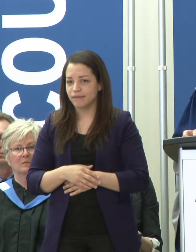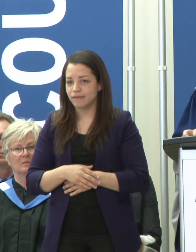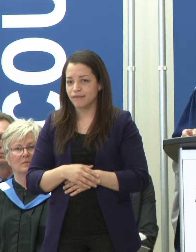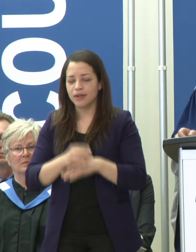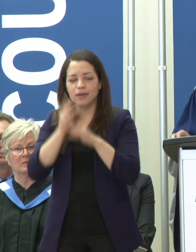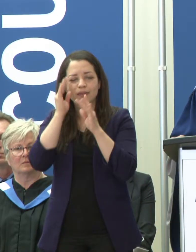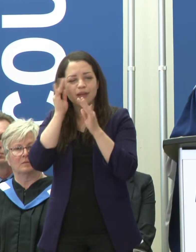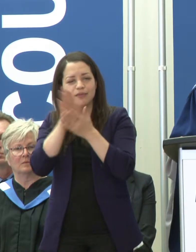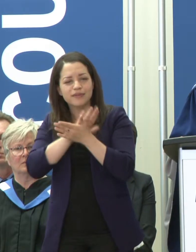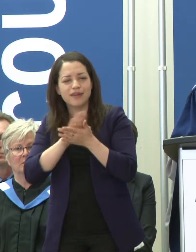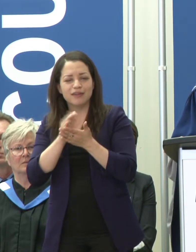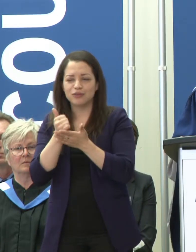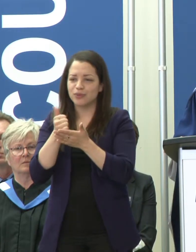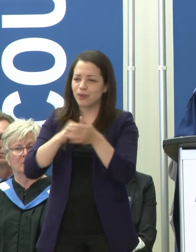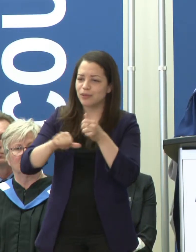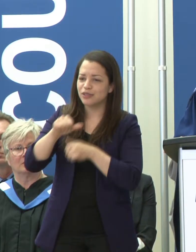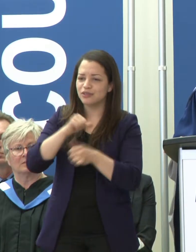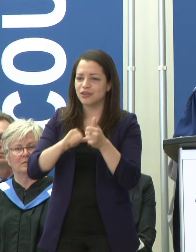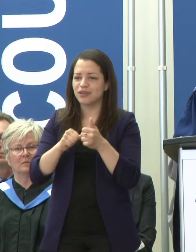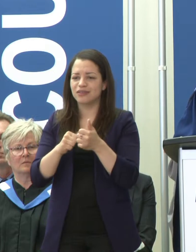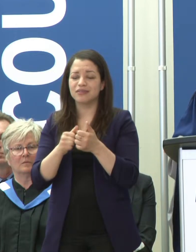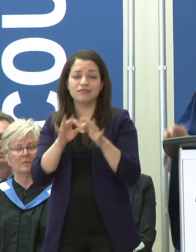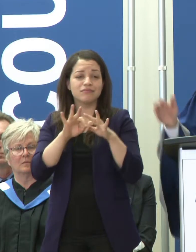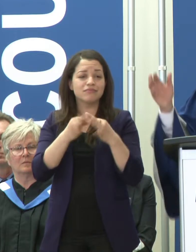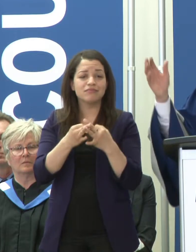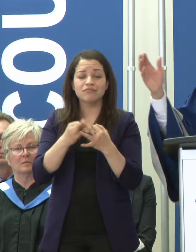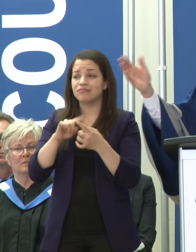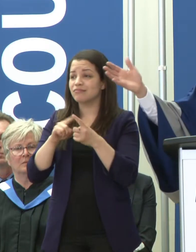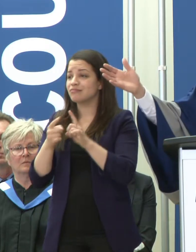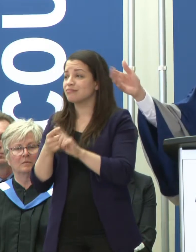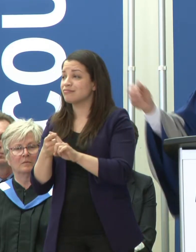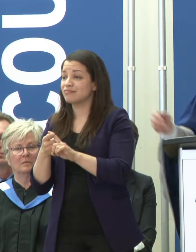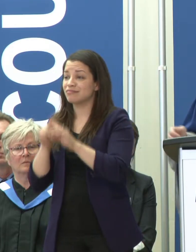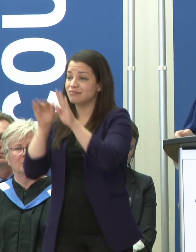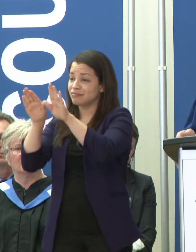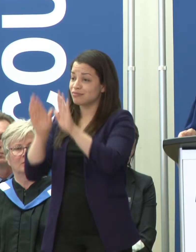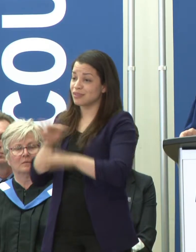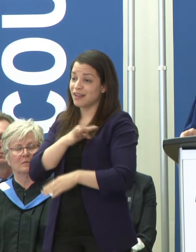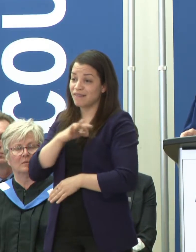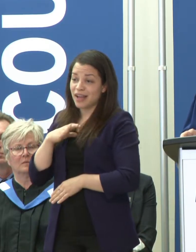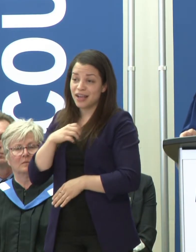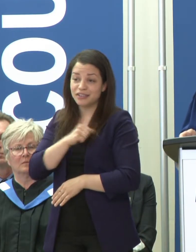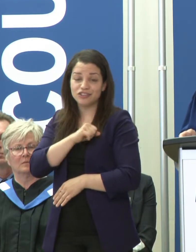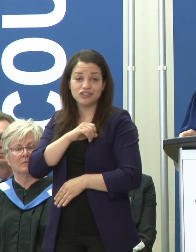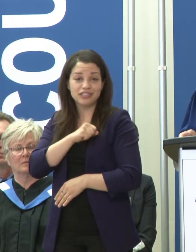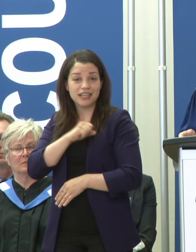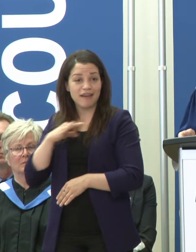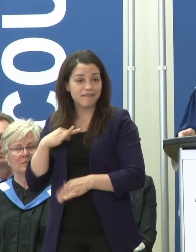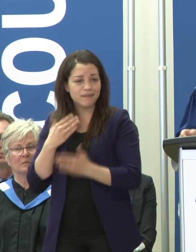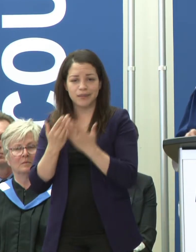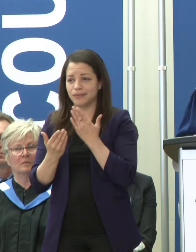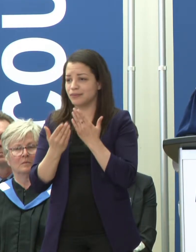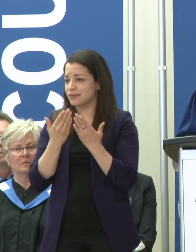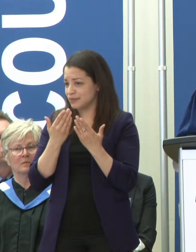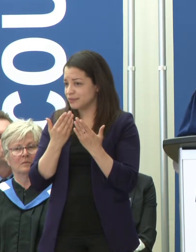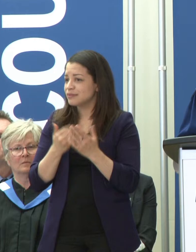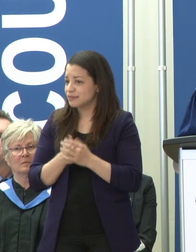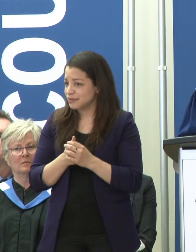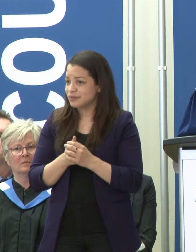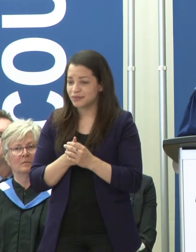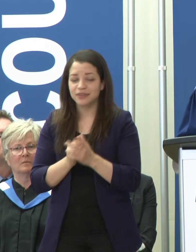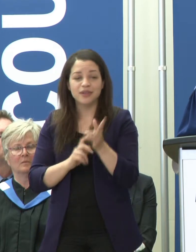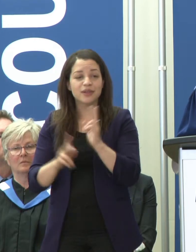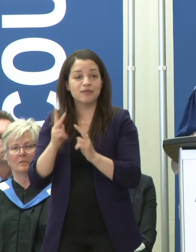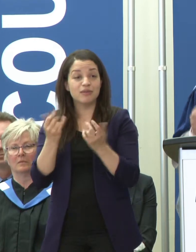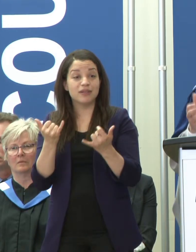others, graduates, whether they are family, friends, again, amazing faculty or staff here at the college, there are people joining